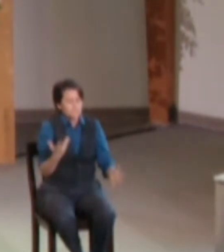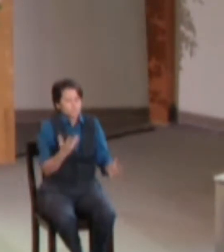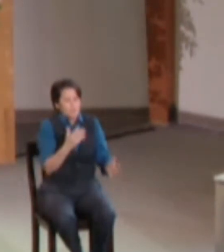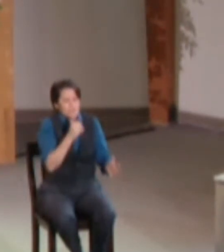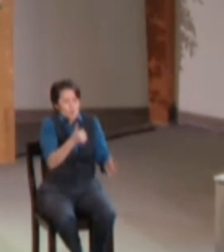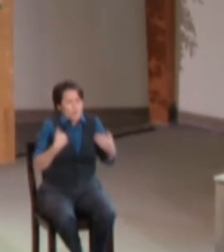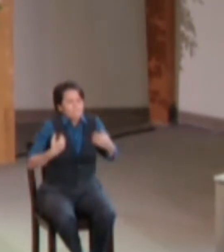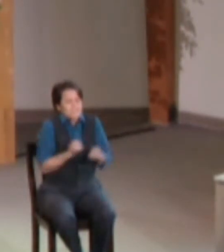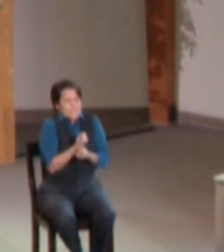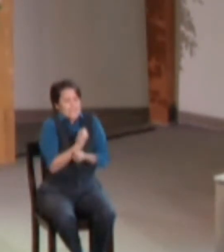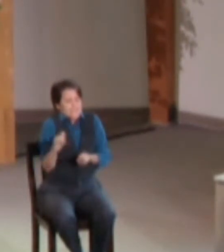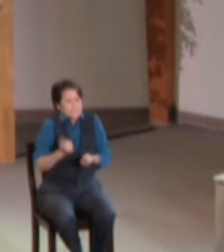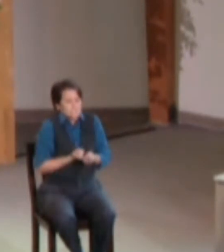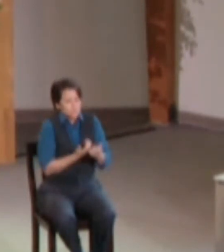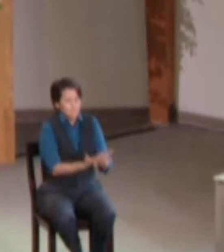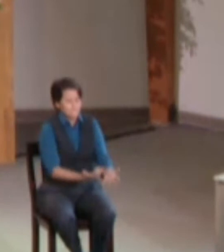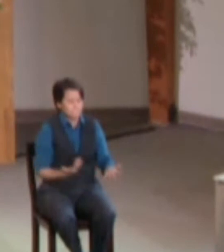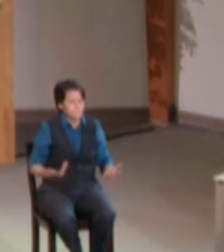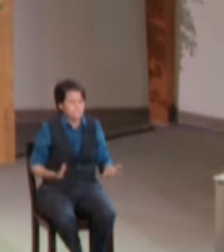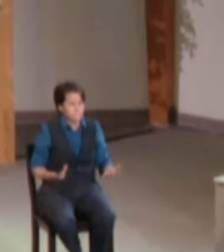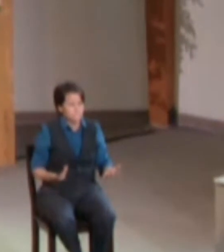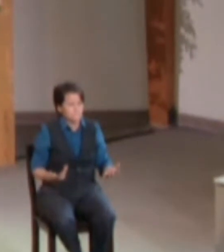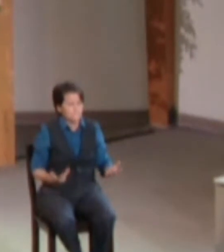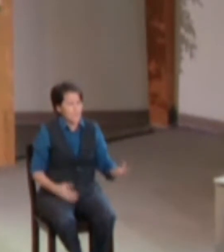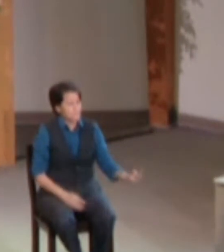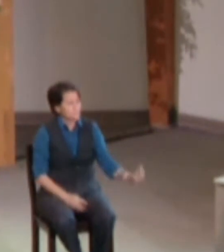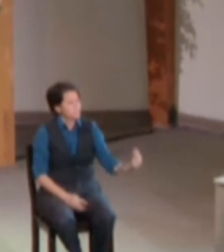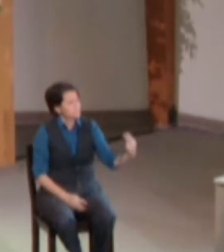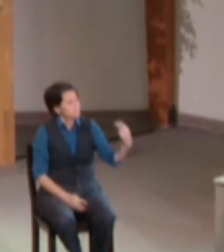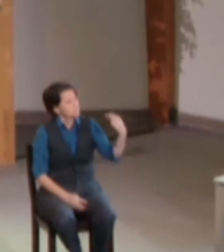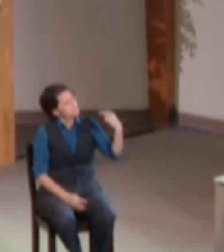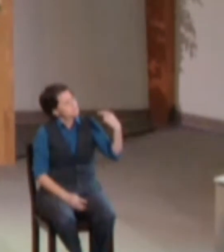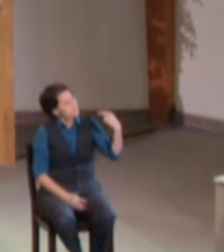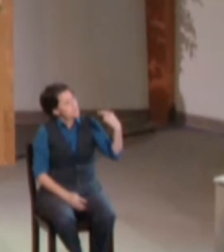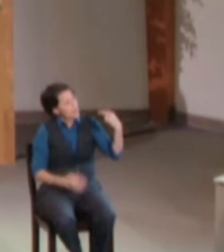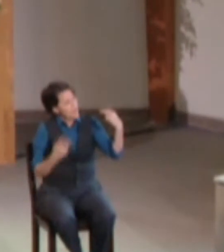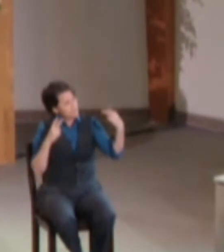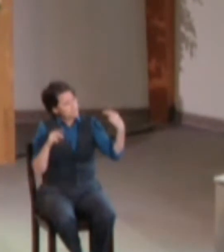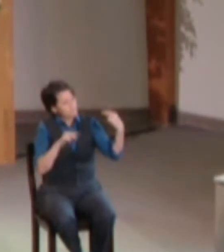give you. And he looks at me with this beautiful smile.